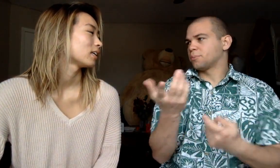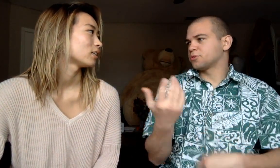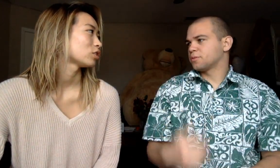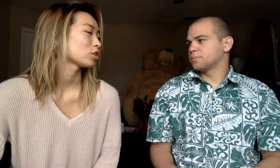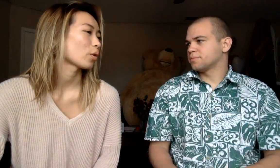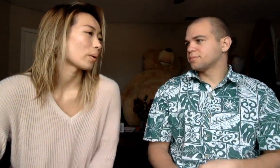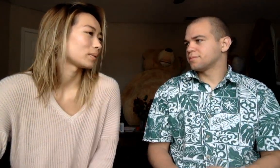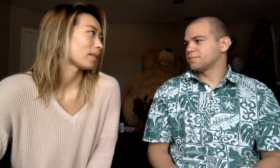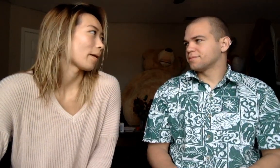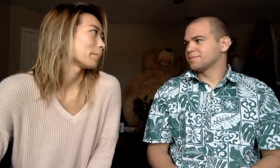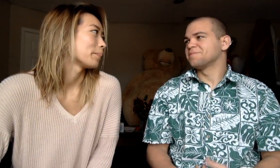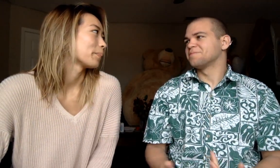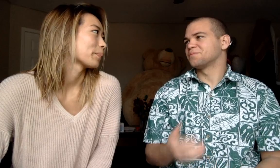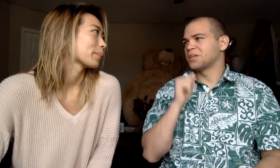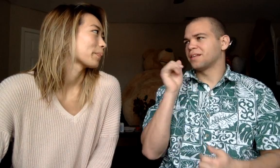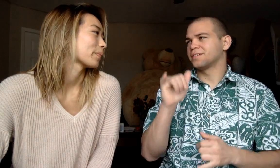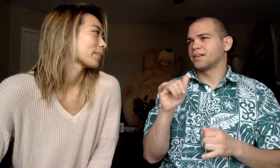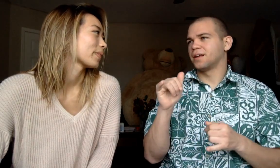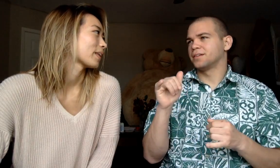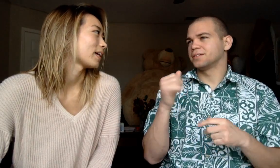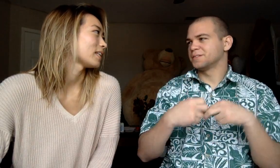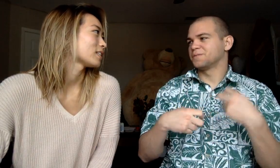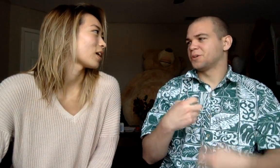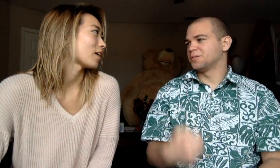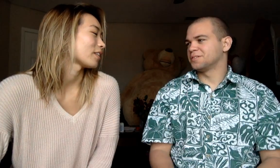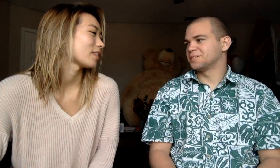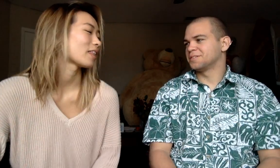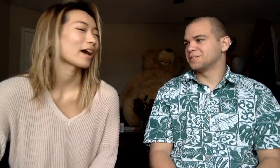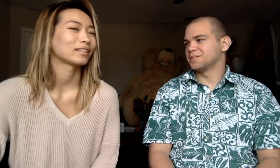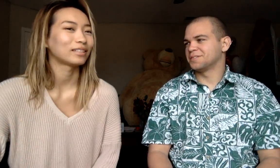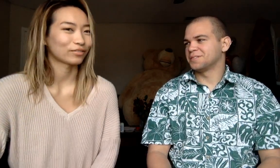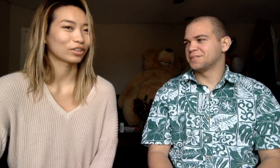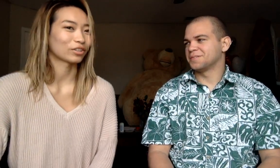Just go up to them. It's not that difficult.